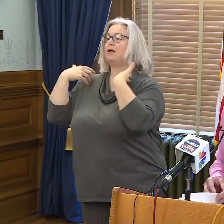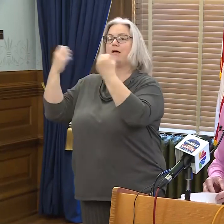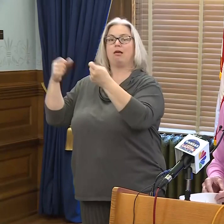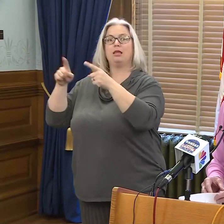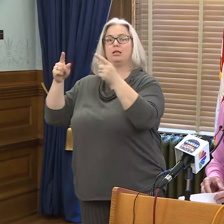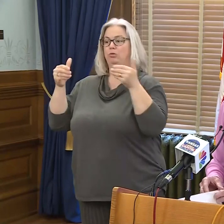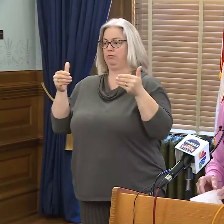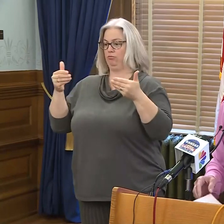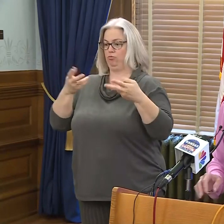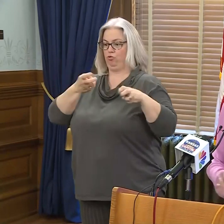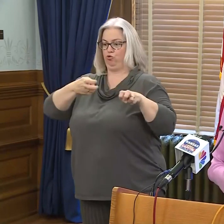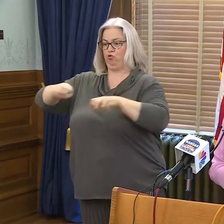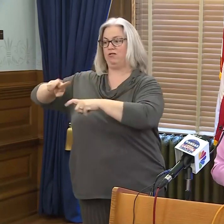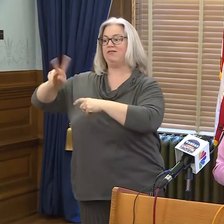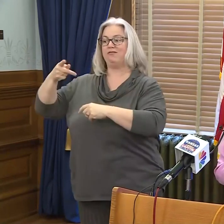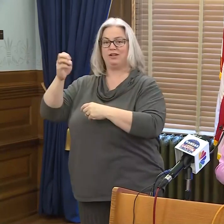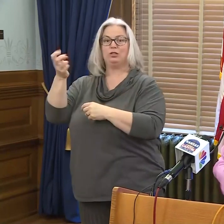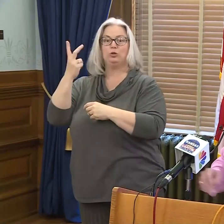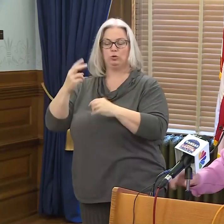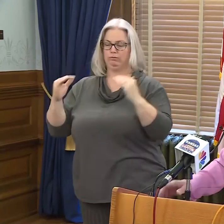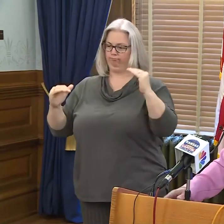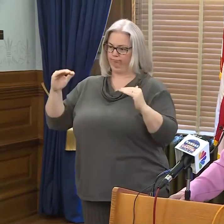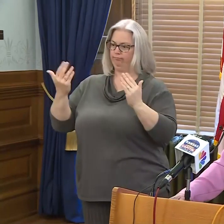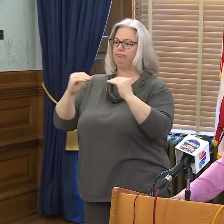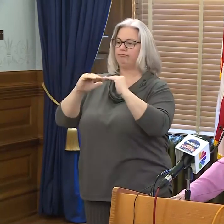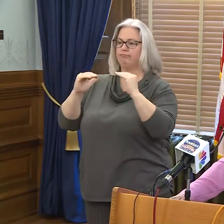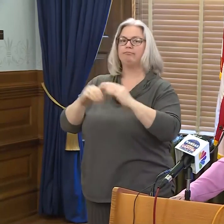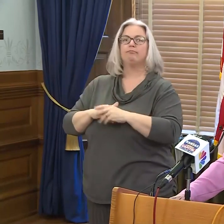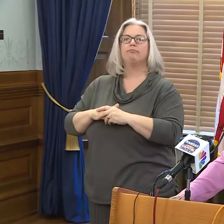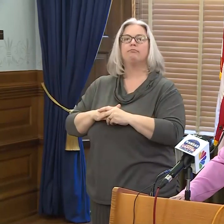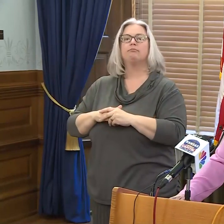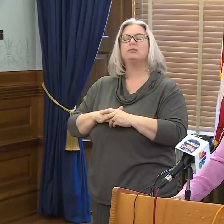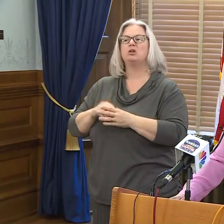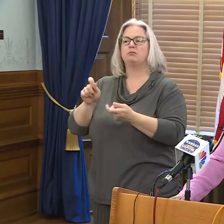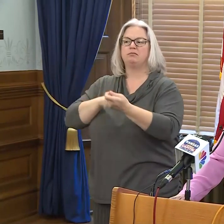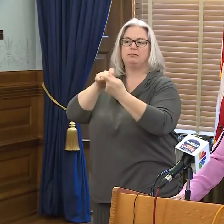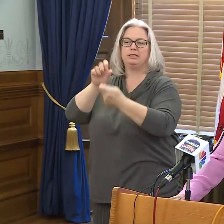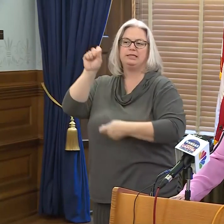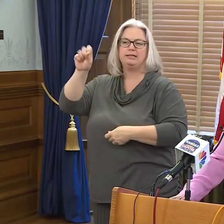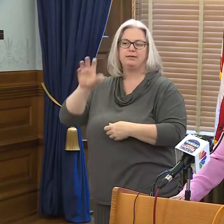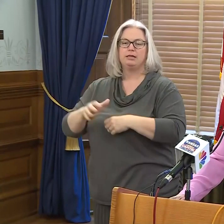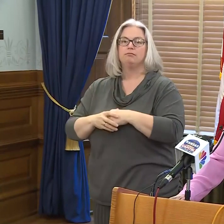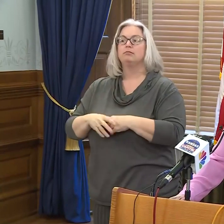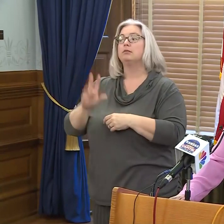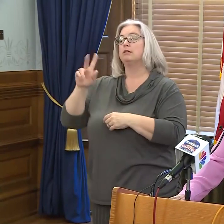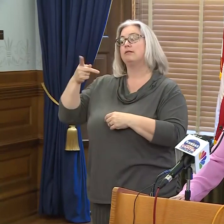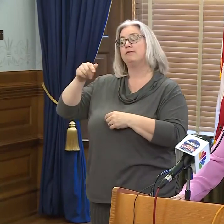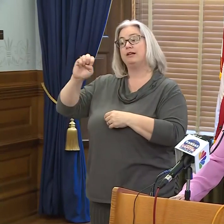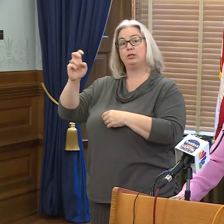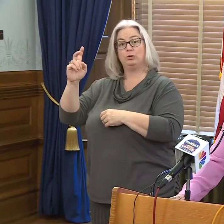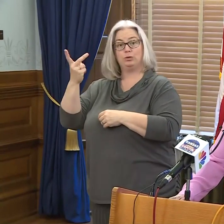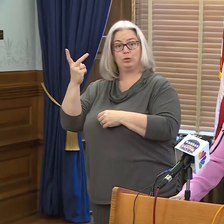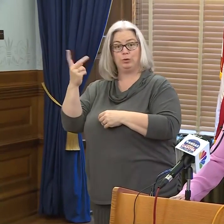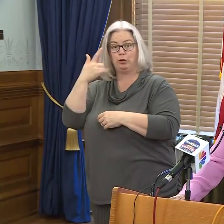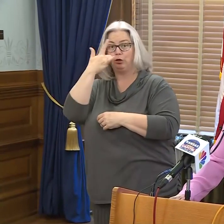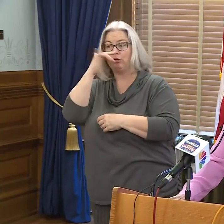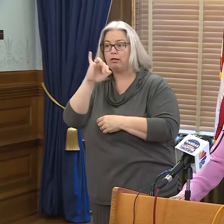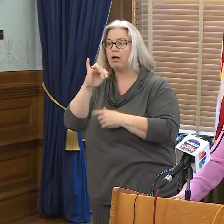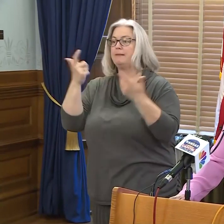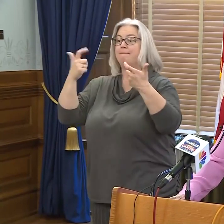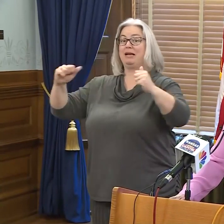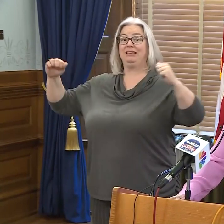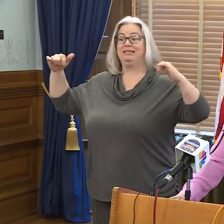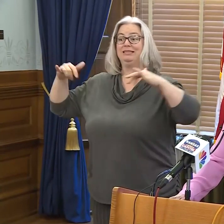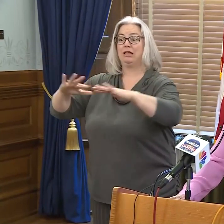we move into Phase 2. So here are its specifics. During Phase 2, a mass